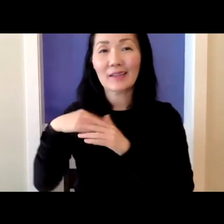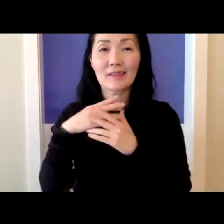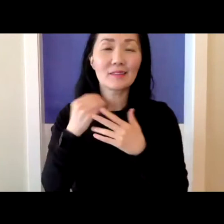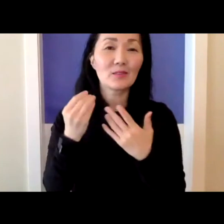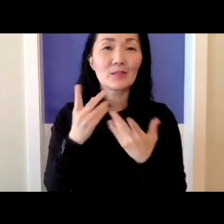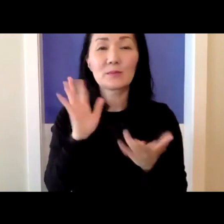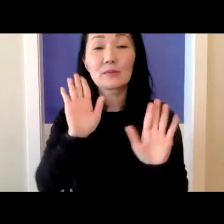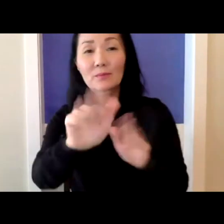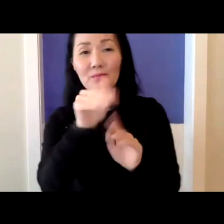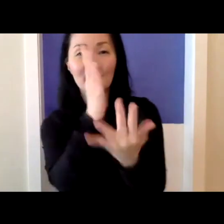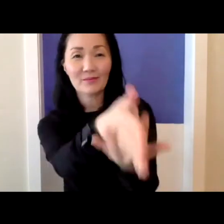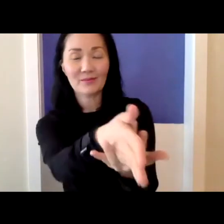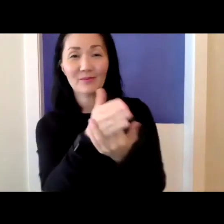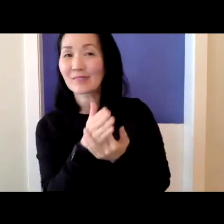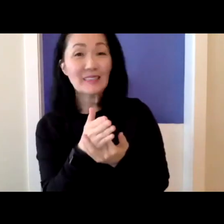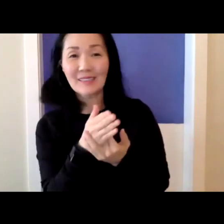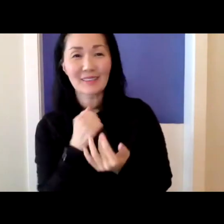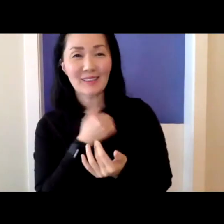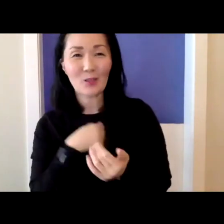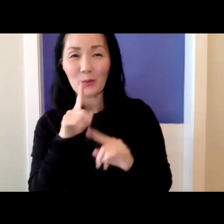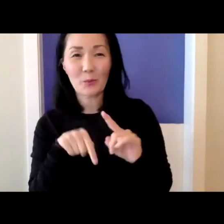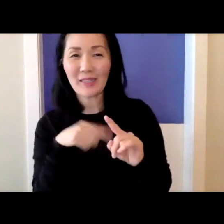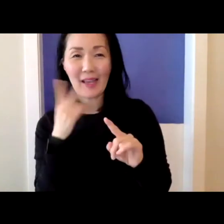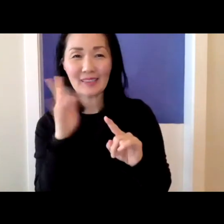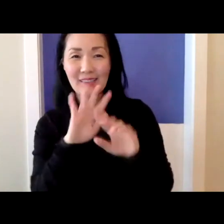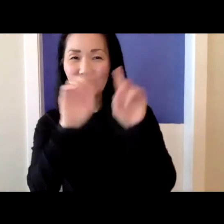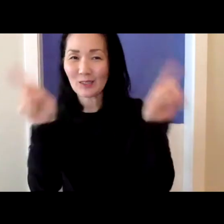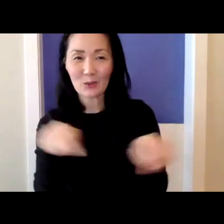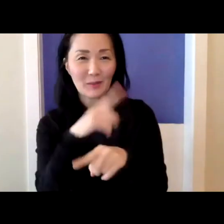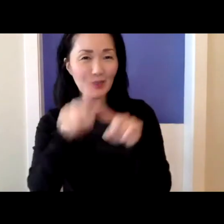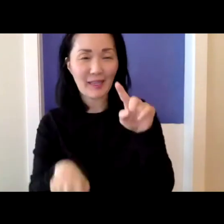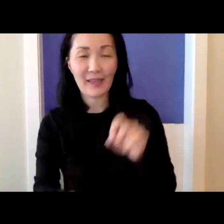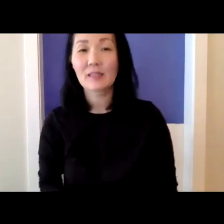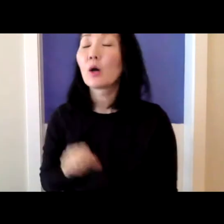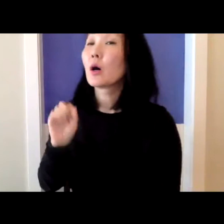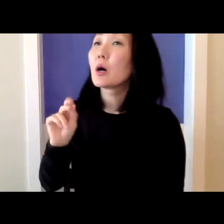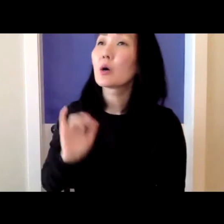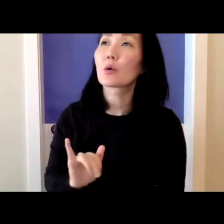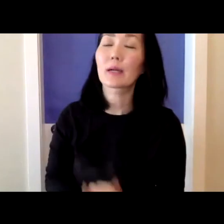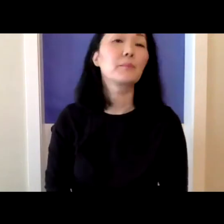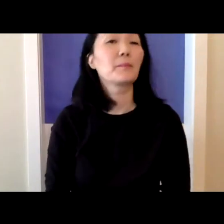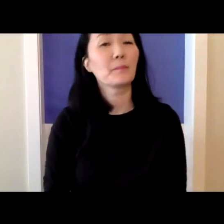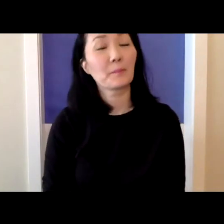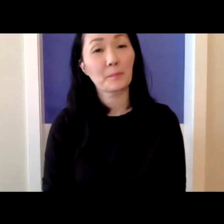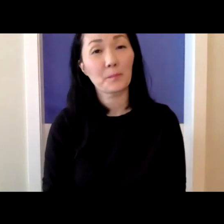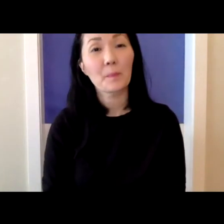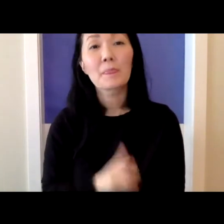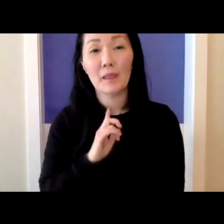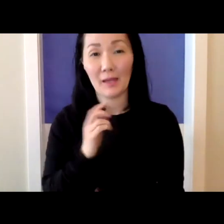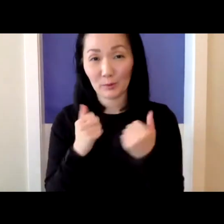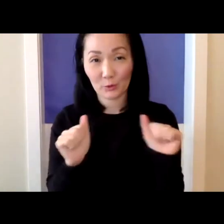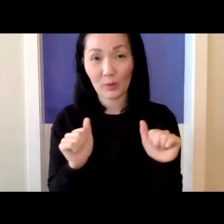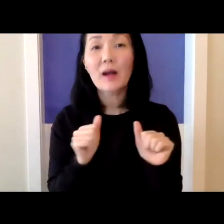it's important. I'm just going to jump in to show that we can't see your screen. Oh, you can't see my screen. Yeah. Okay, thank you. Let me work on that right